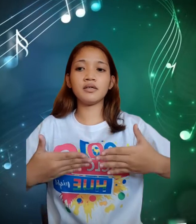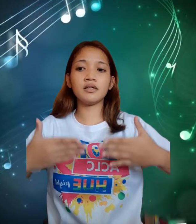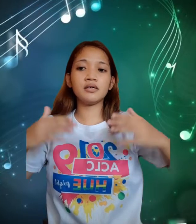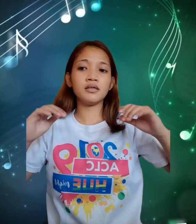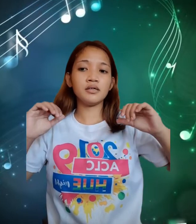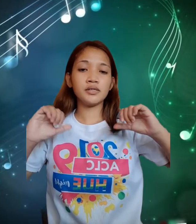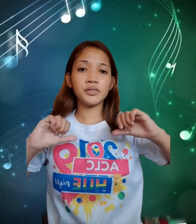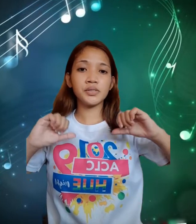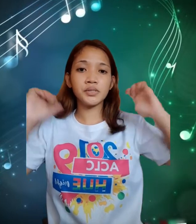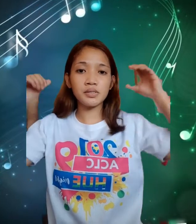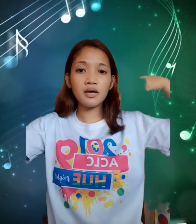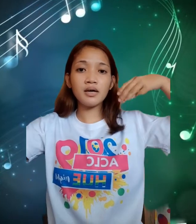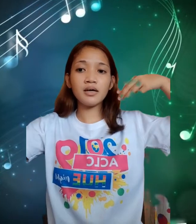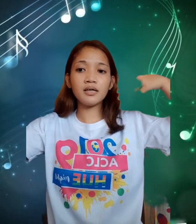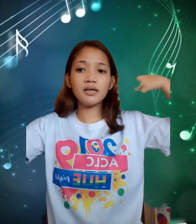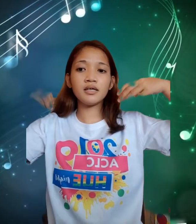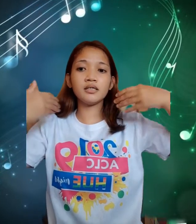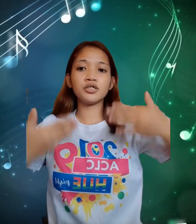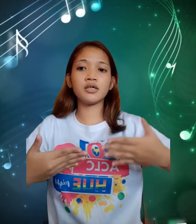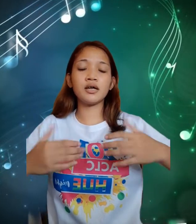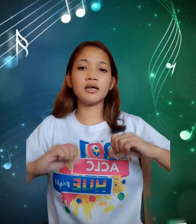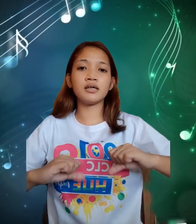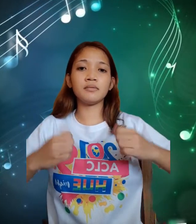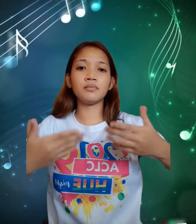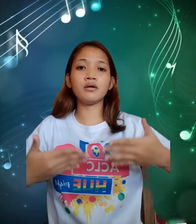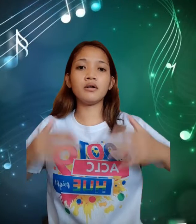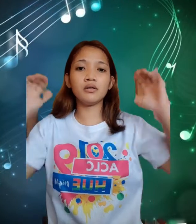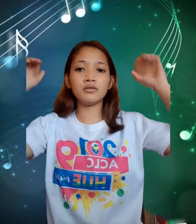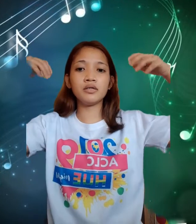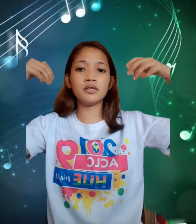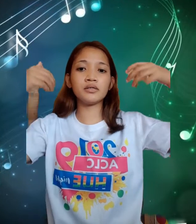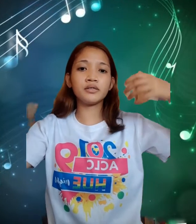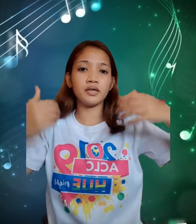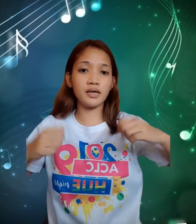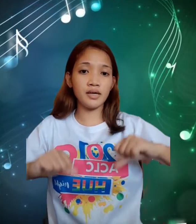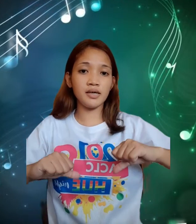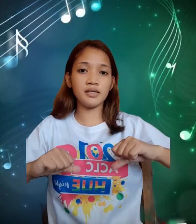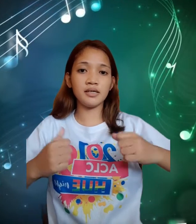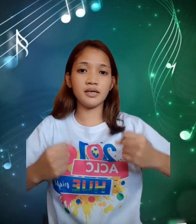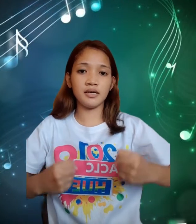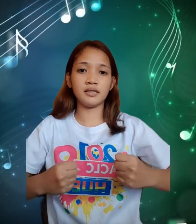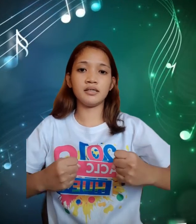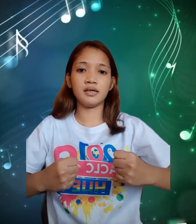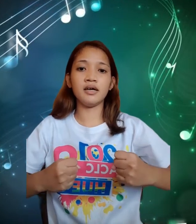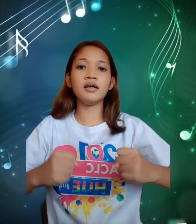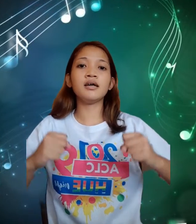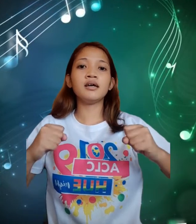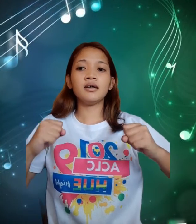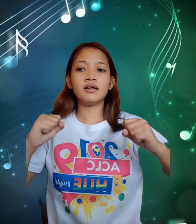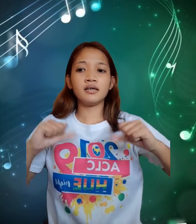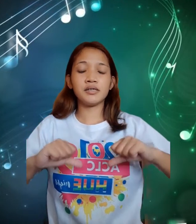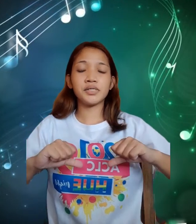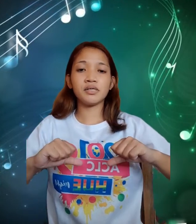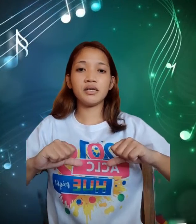came the sun and dried up all the rain. And the